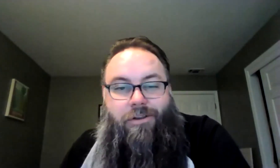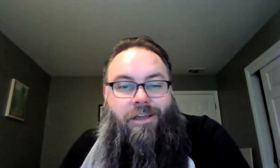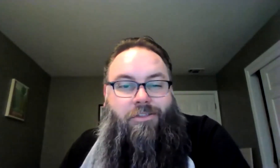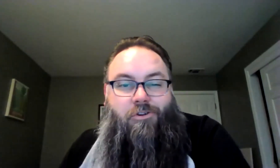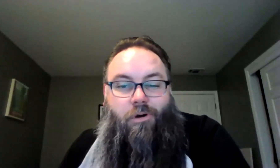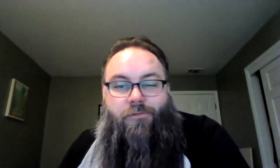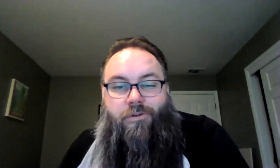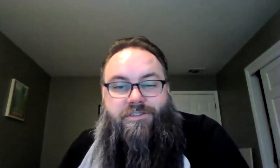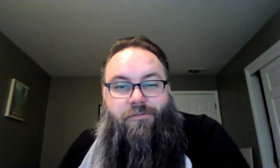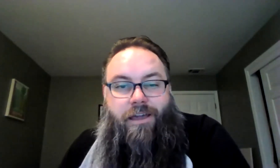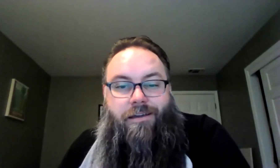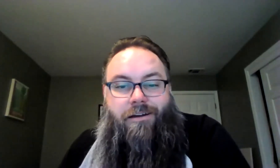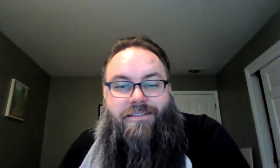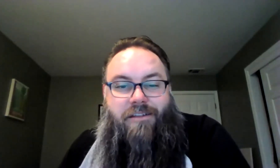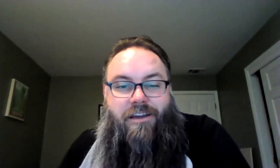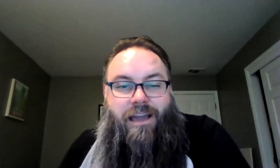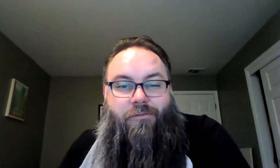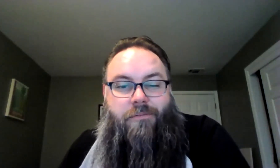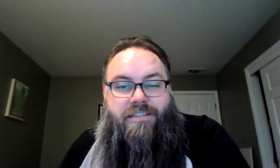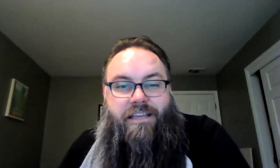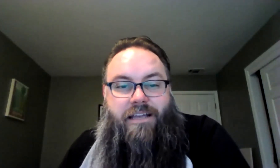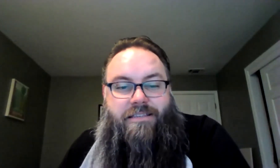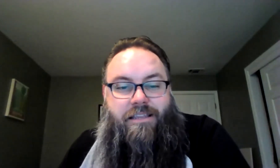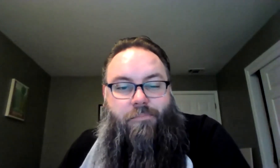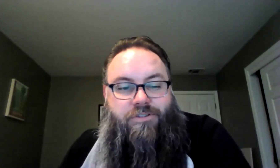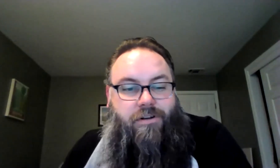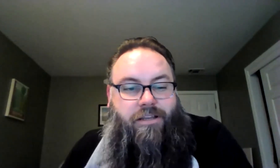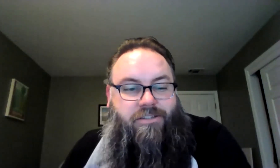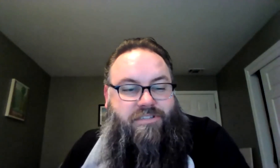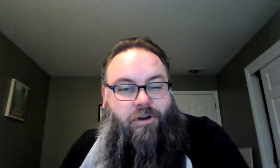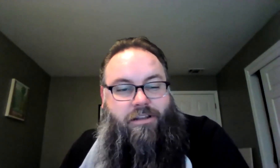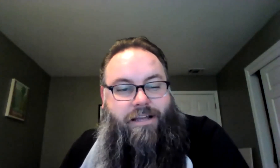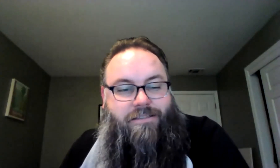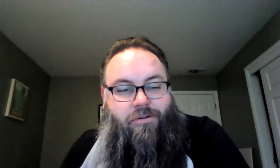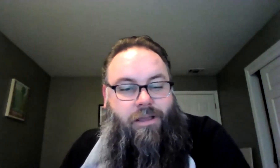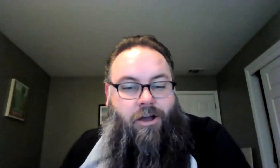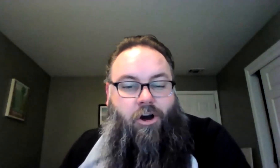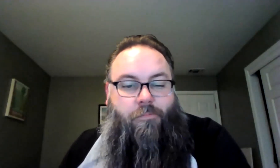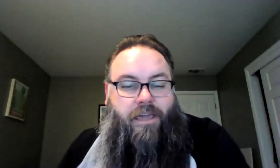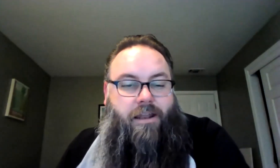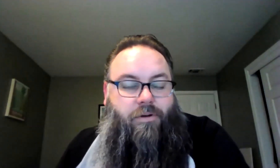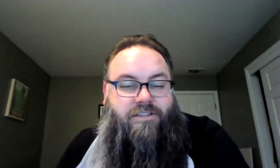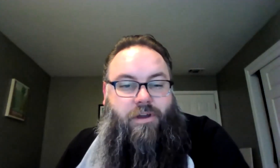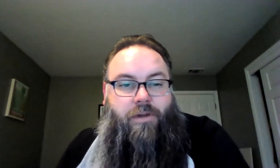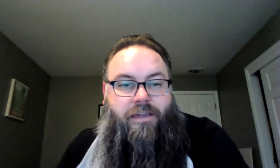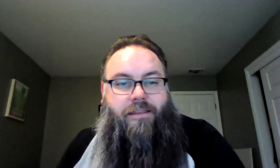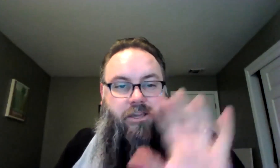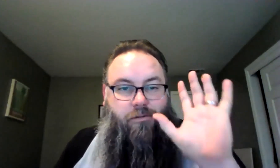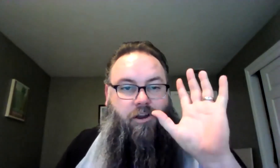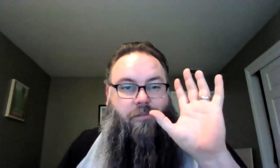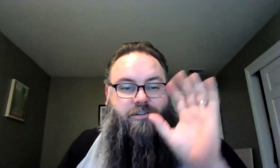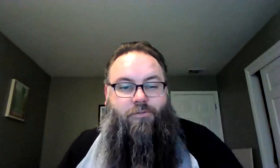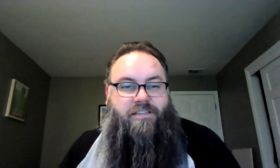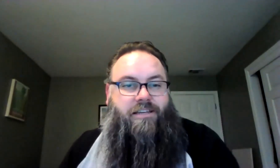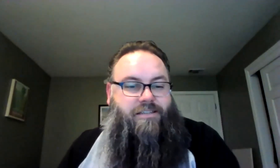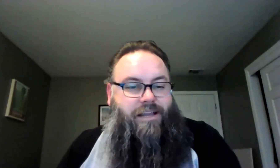talking about the new workforce survey that's going to be coming out from DDS and the opportunity to respond to that. So hope again, everyone has a great weekend. Thank